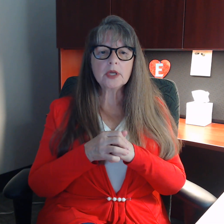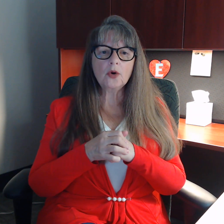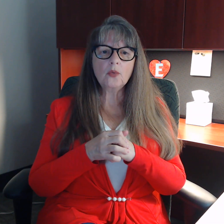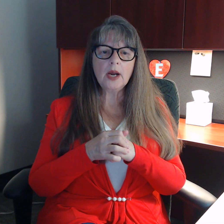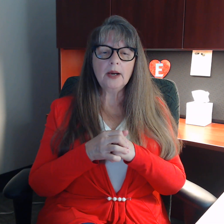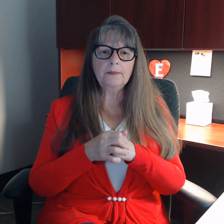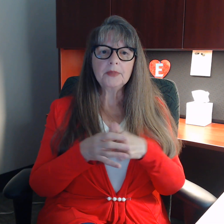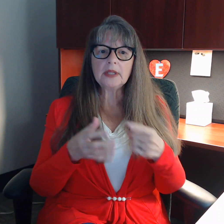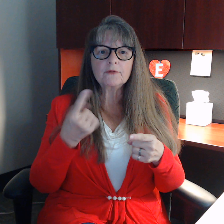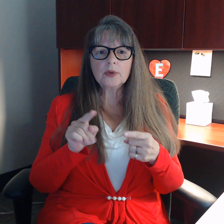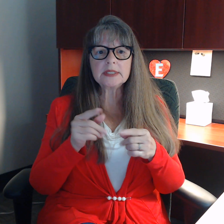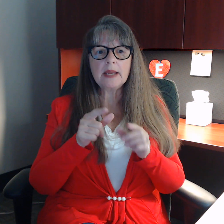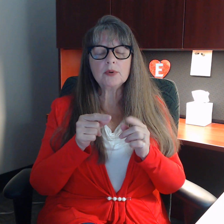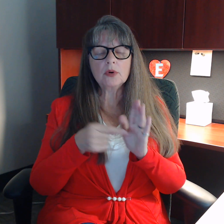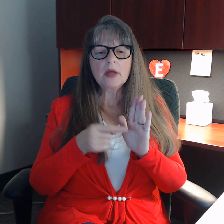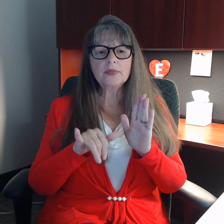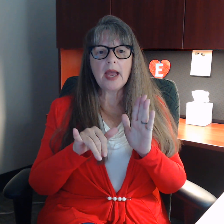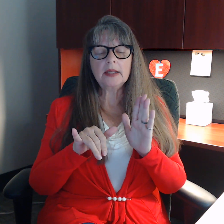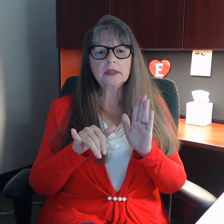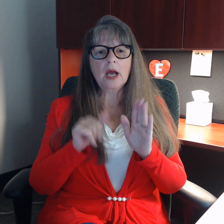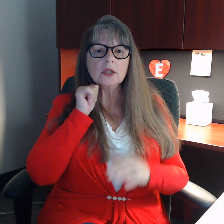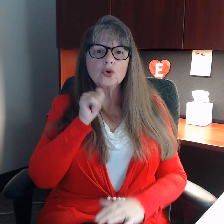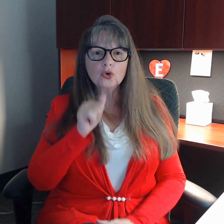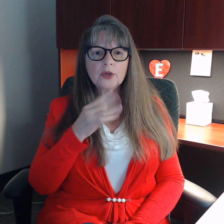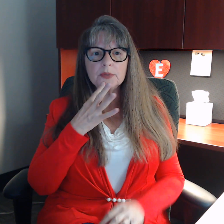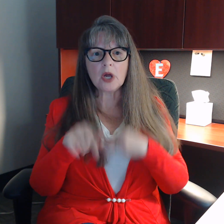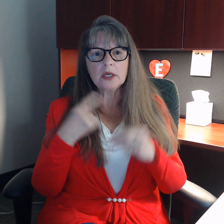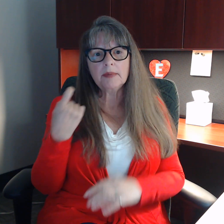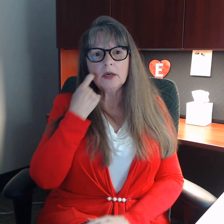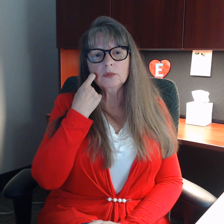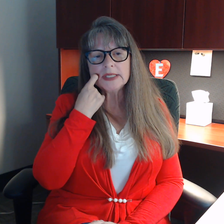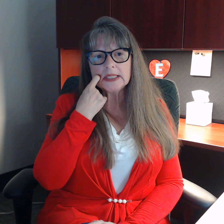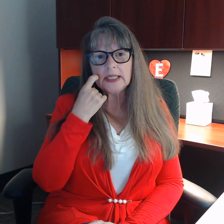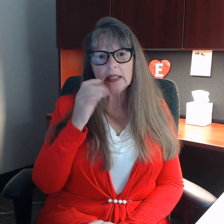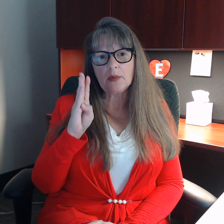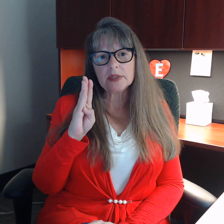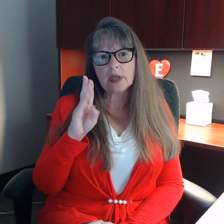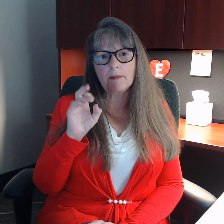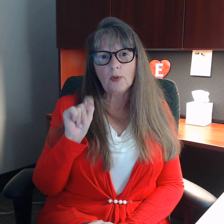So, like for example, that little girl that I was talking about recently that was a